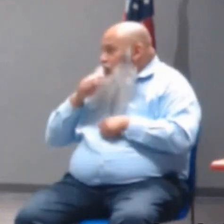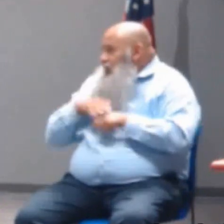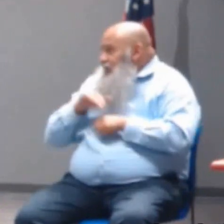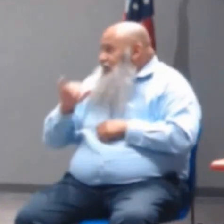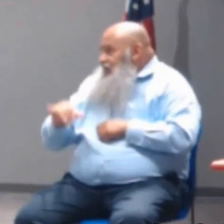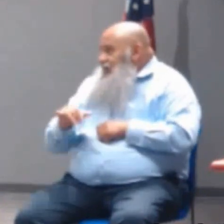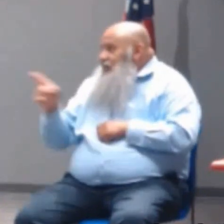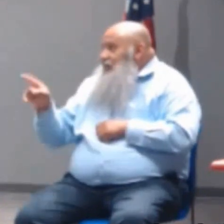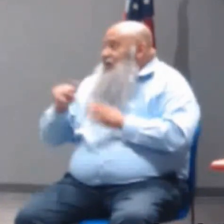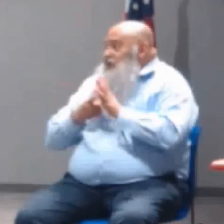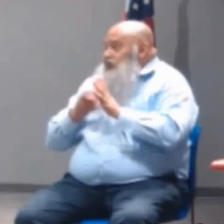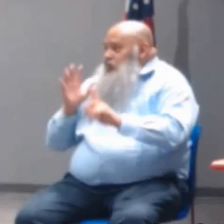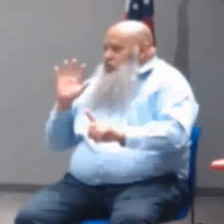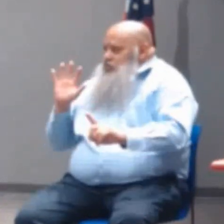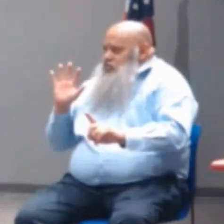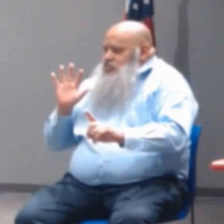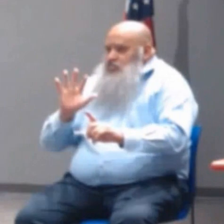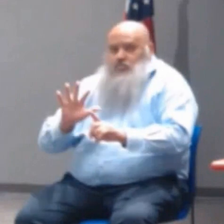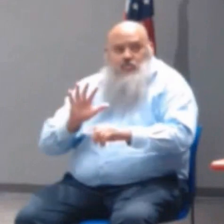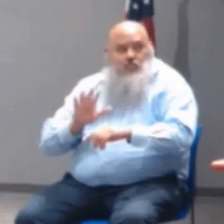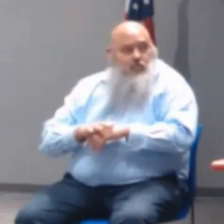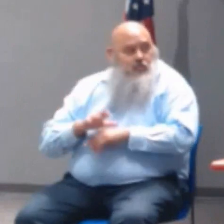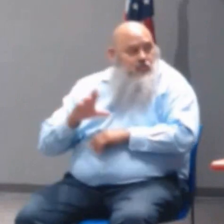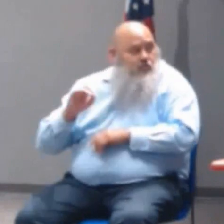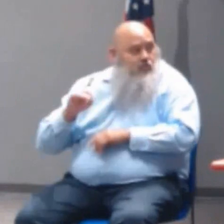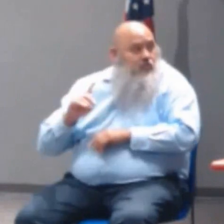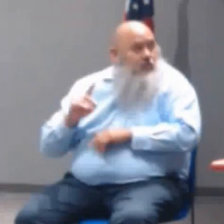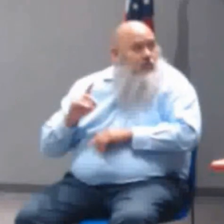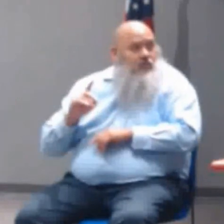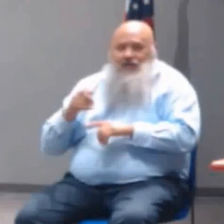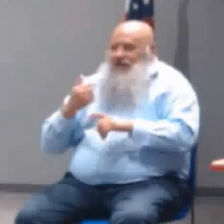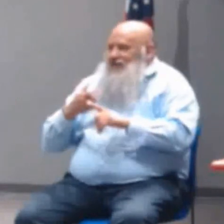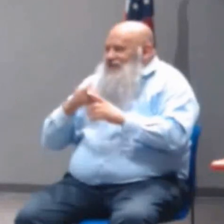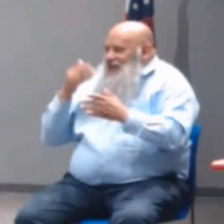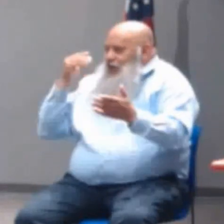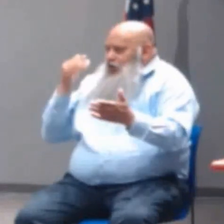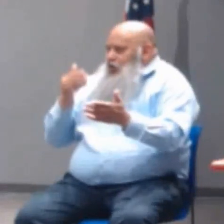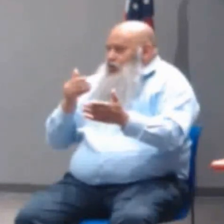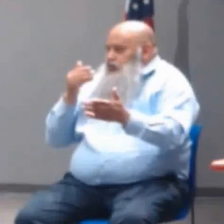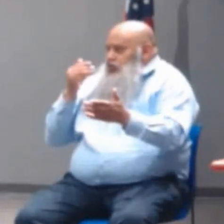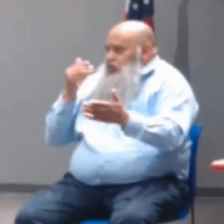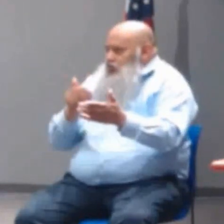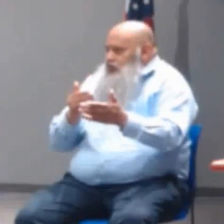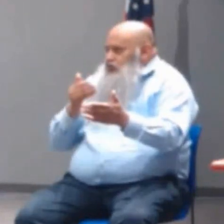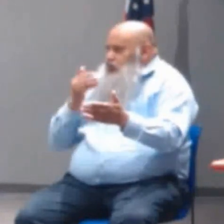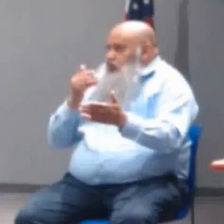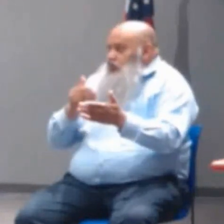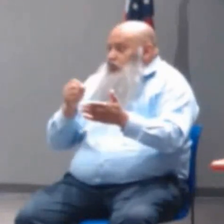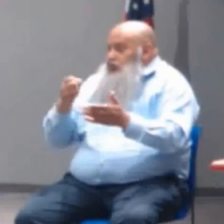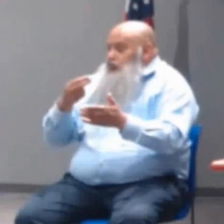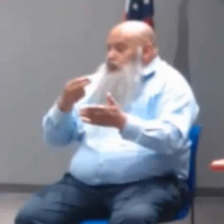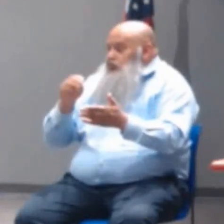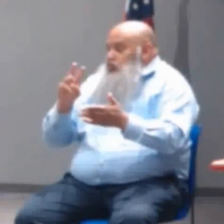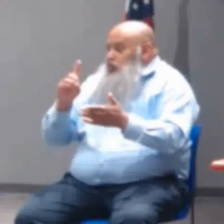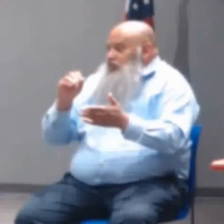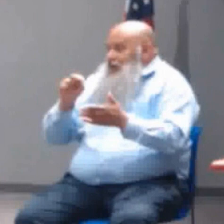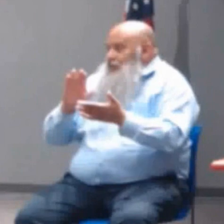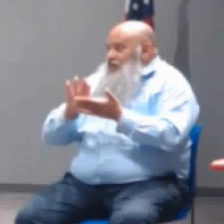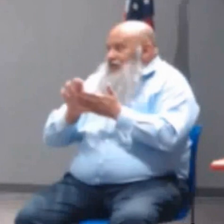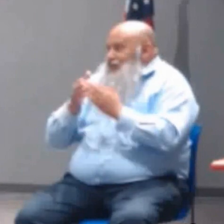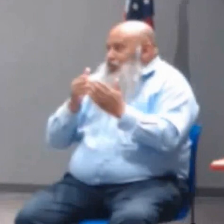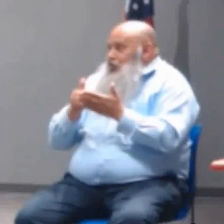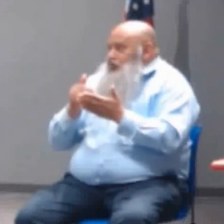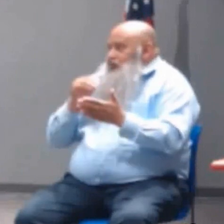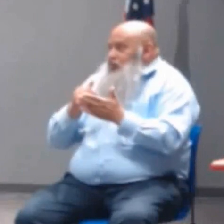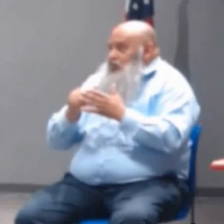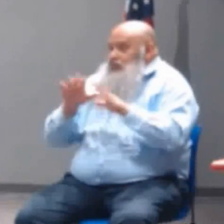they started advancing on the crowd. And as it got closer and closer, and the showdown got closer and closer,